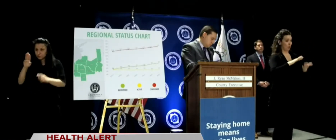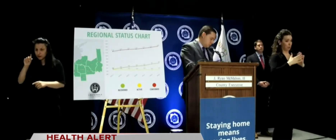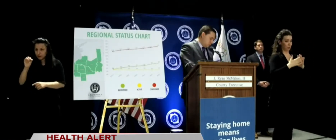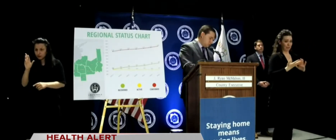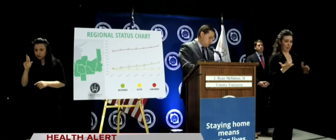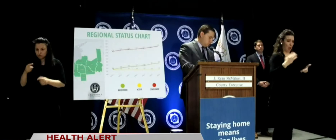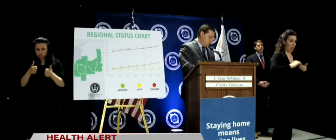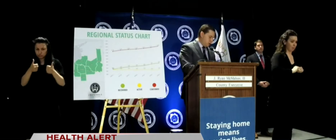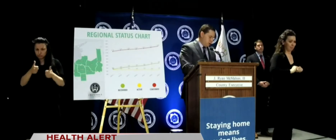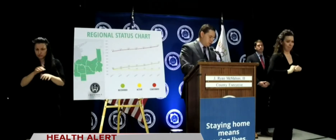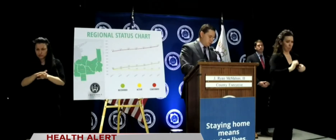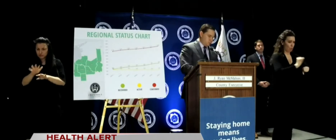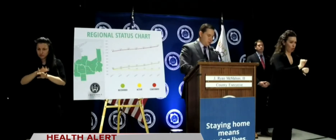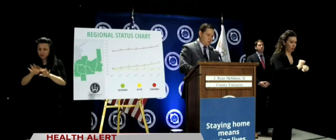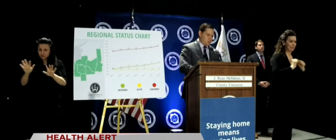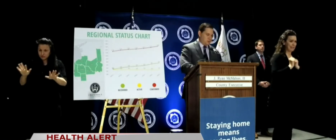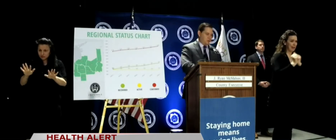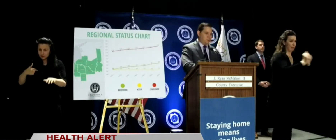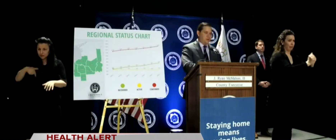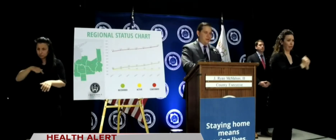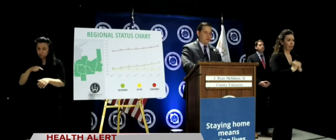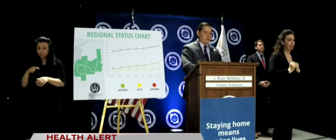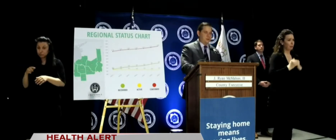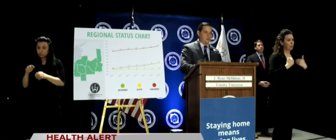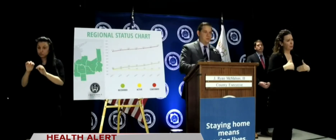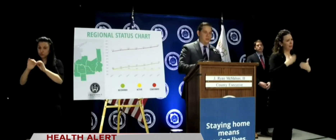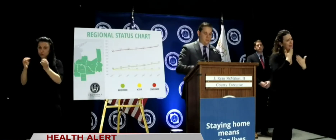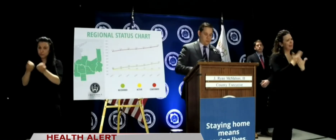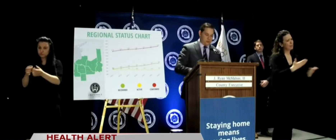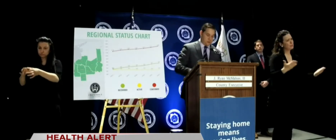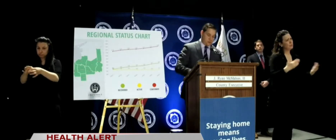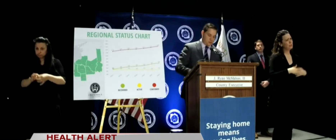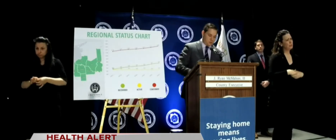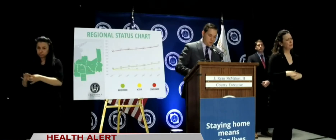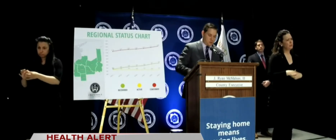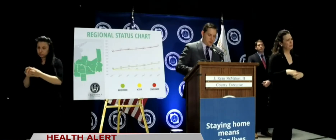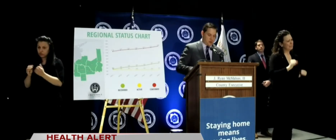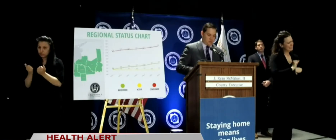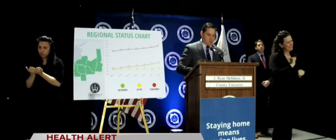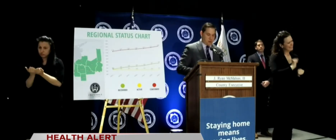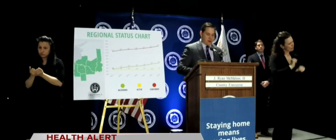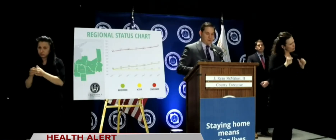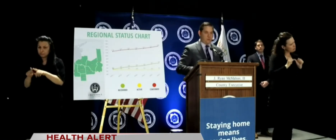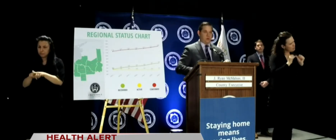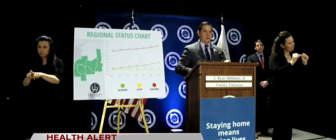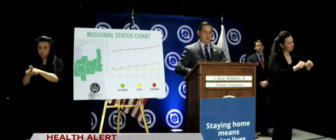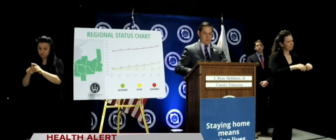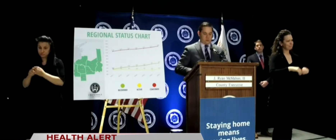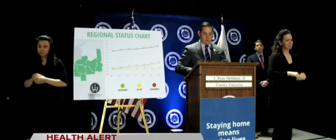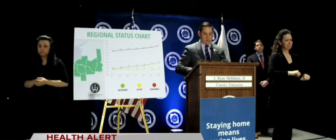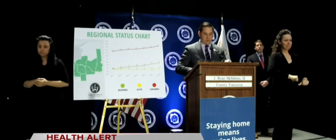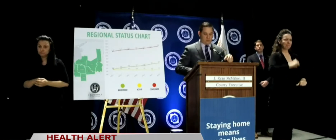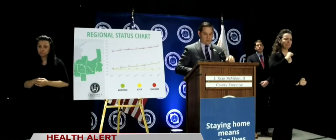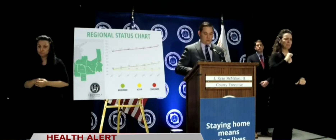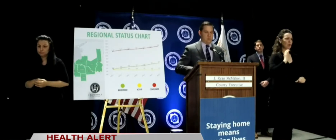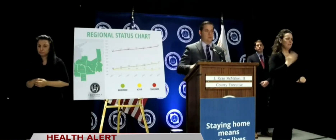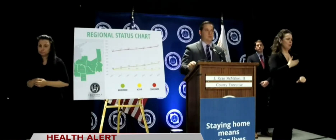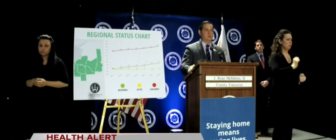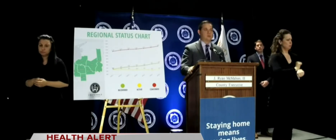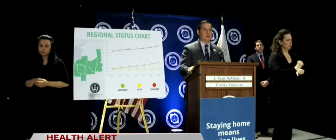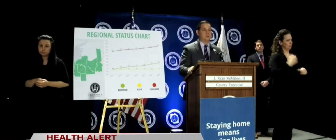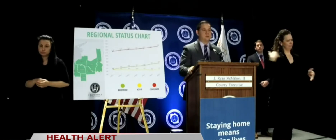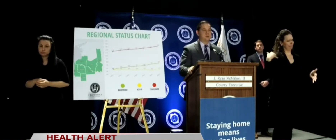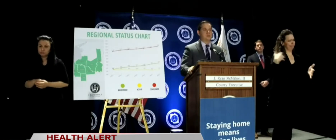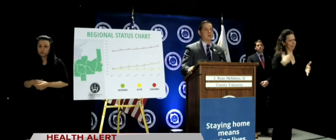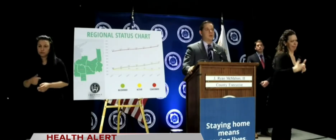and the way that we have come together in so many different ways. So very proud of the work that everybody's been doing and